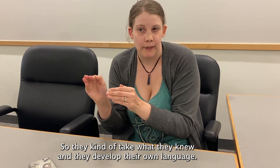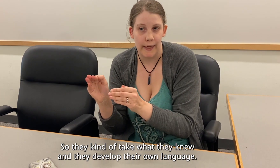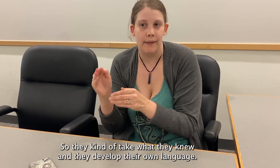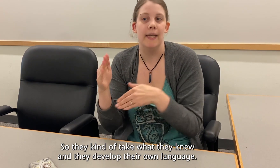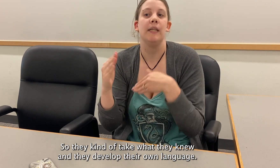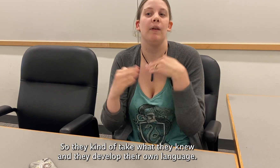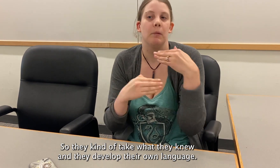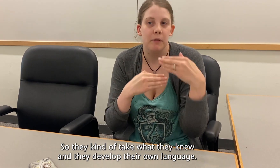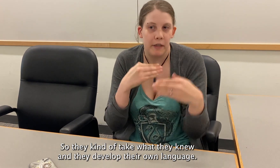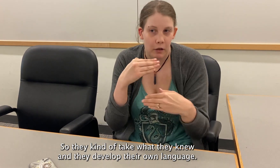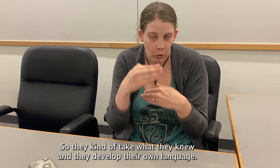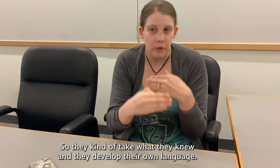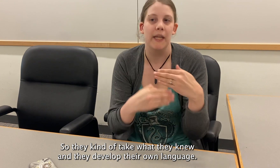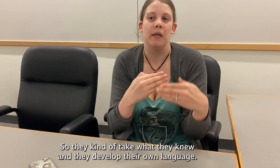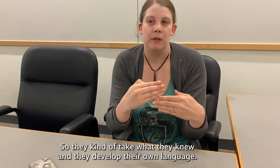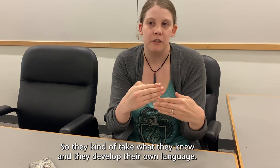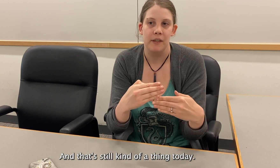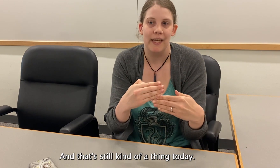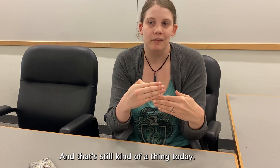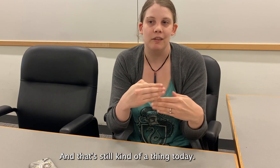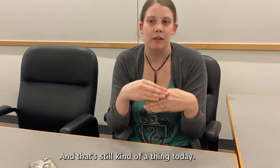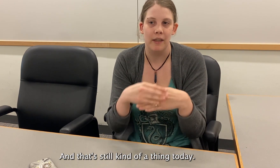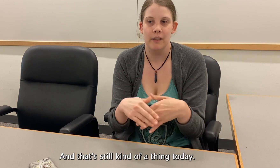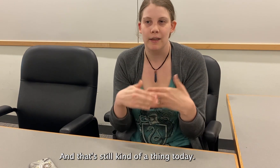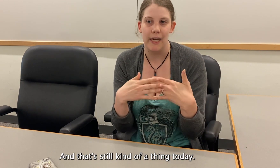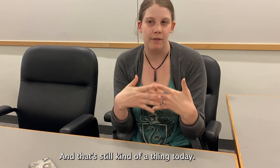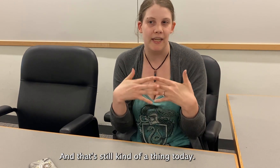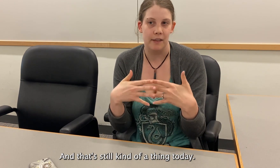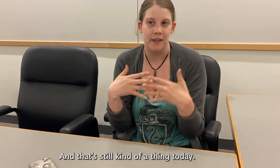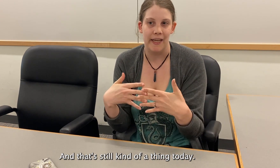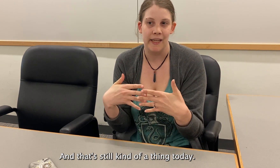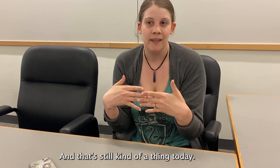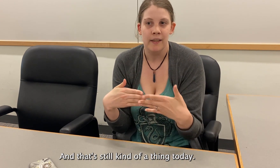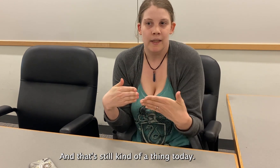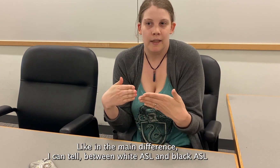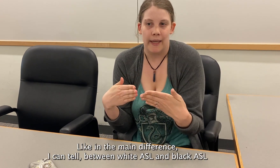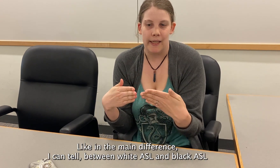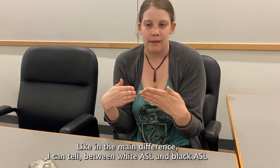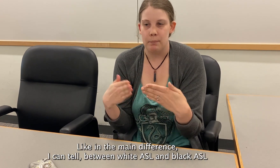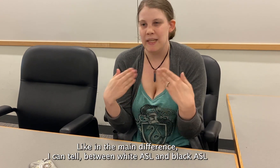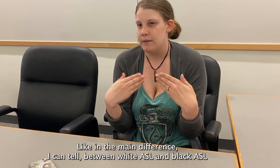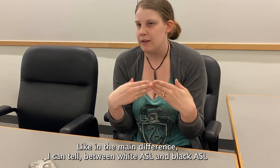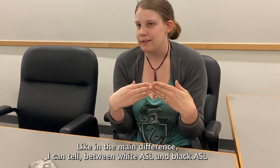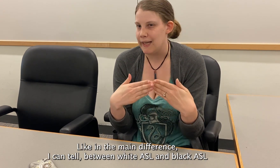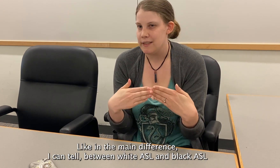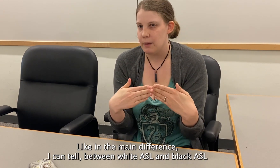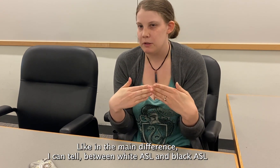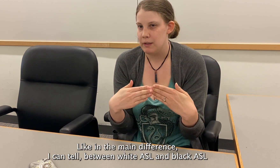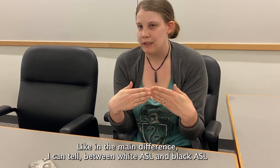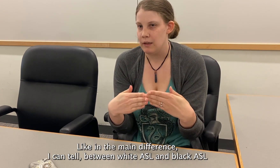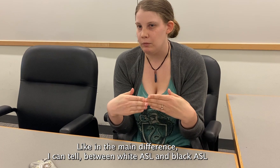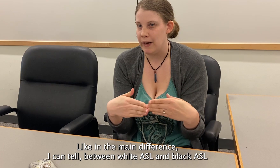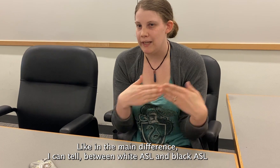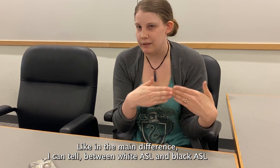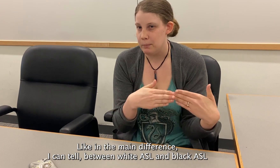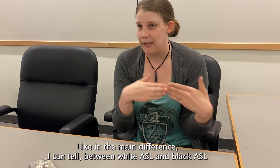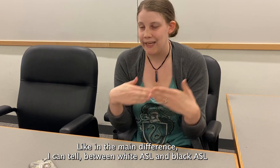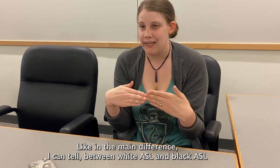and they developed their own language, and that's still kind of a thing today. And the main difference I can tell between white ASL and black ASL